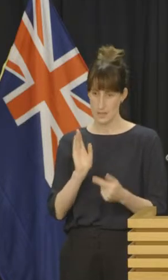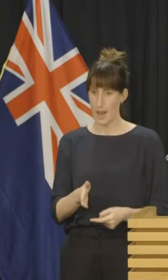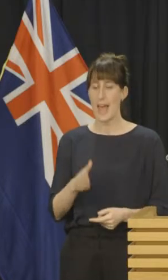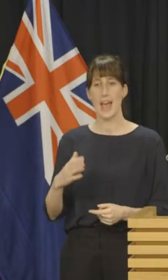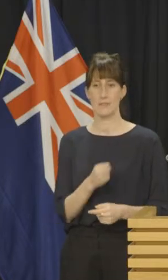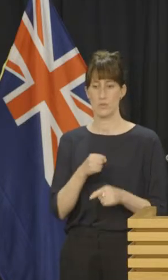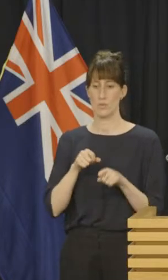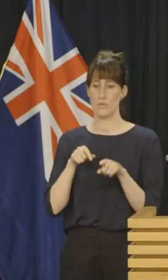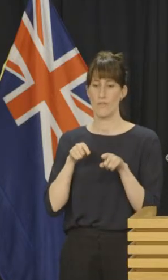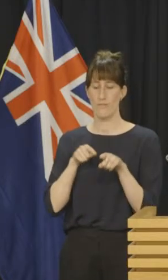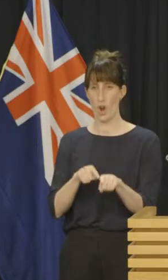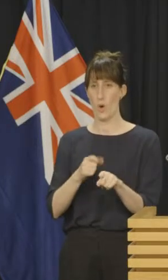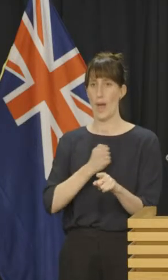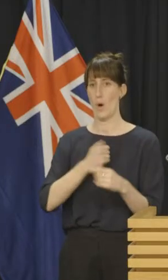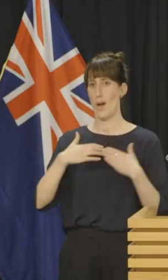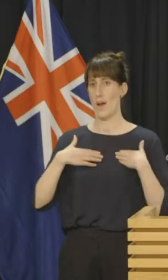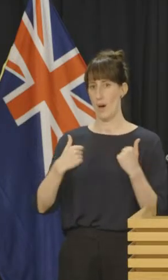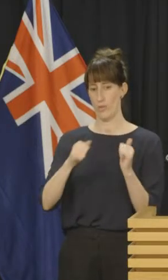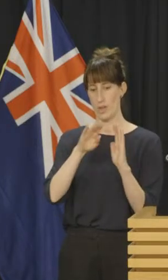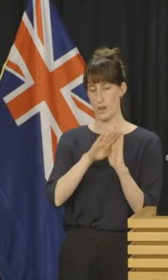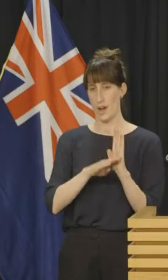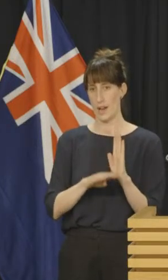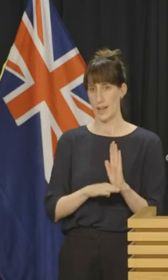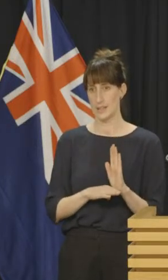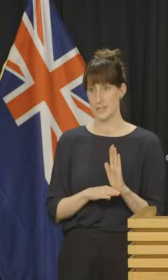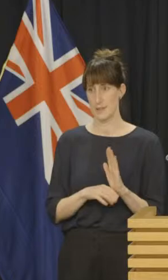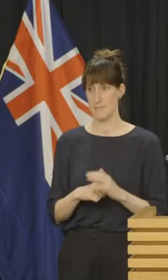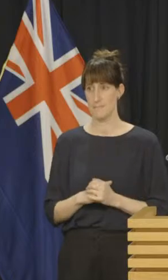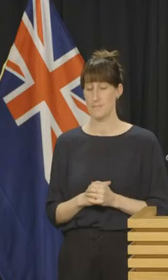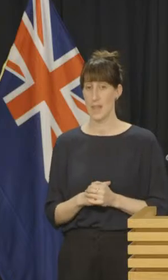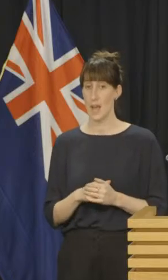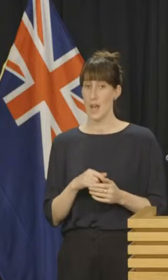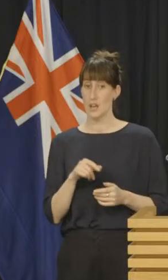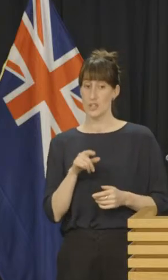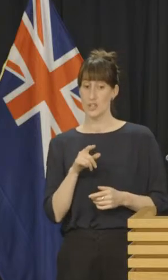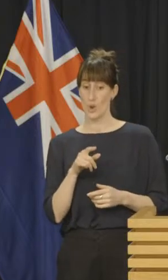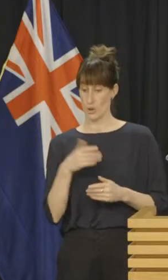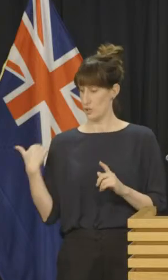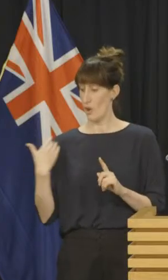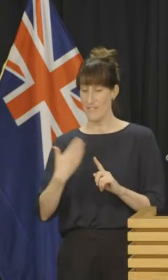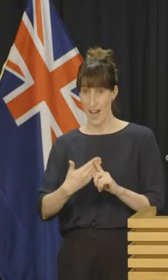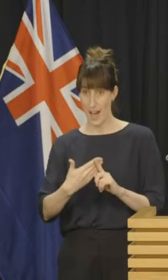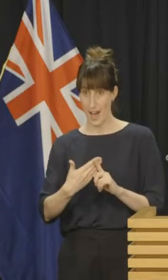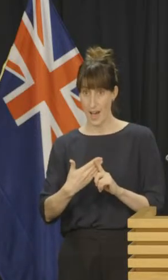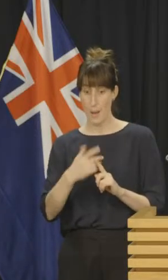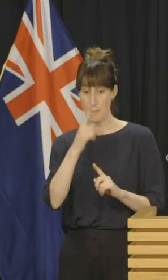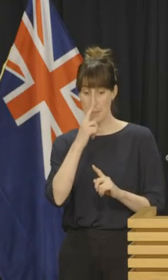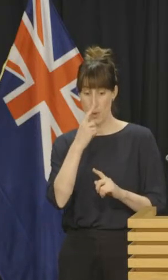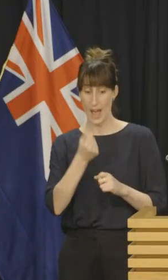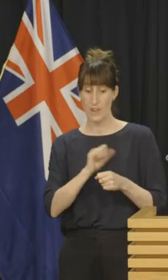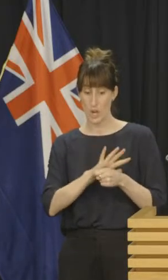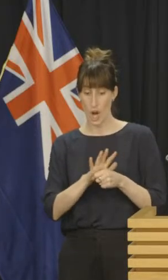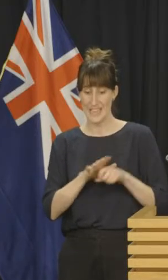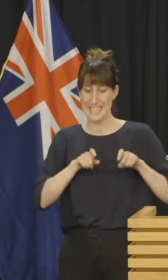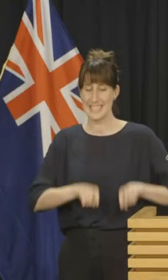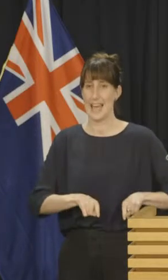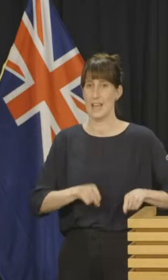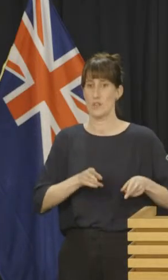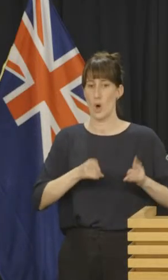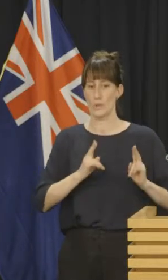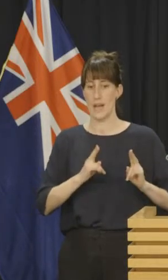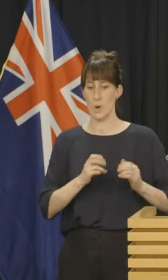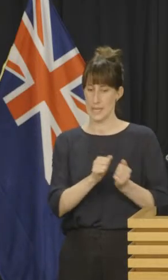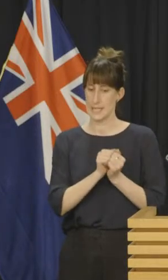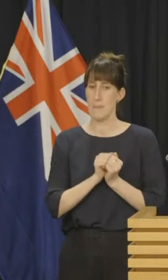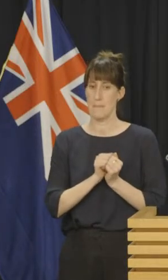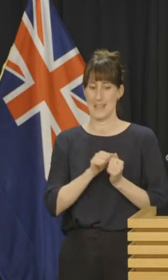had cases coming out of our managed isolation and quarantine yet into the community, and we're absolutely are committed to keeping it that